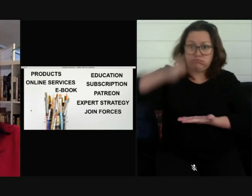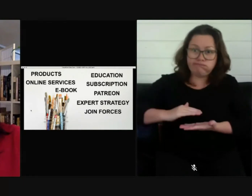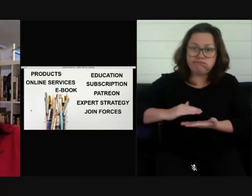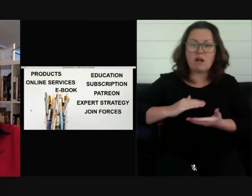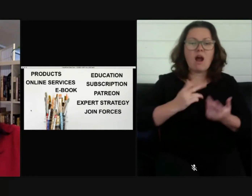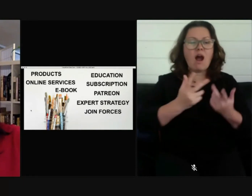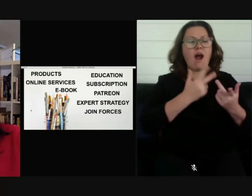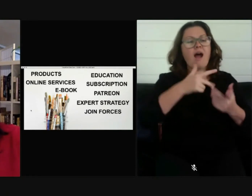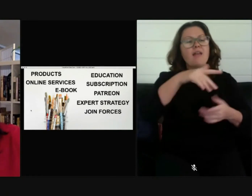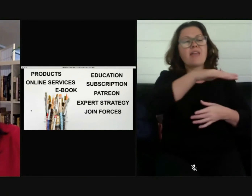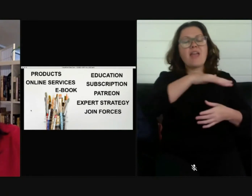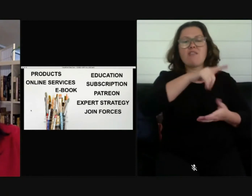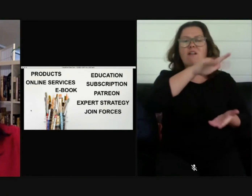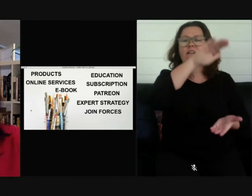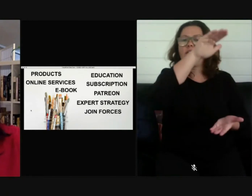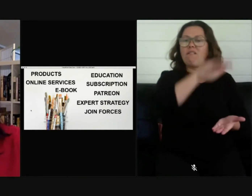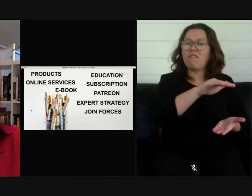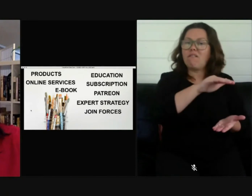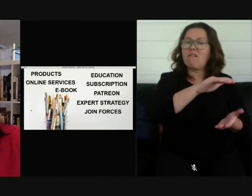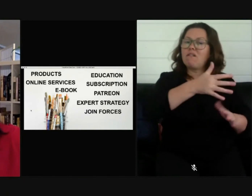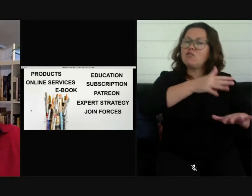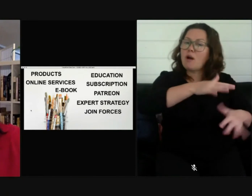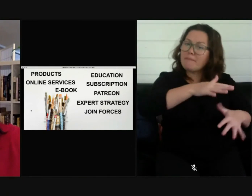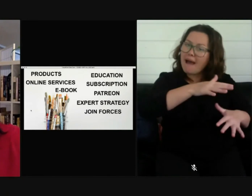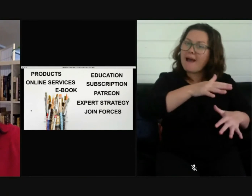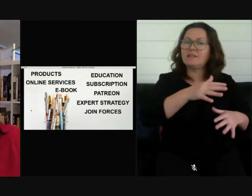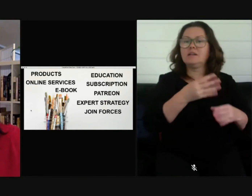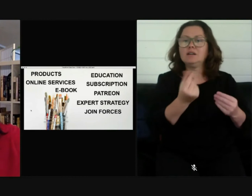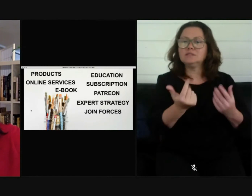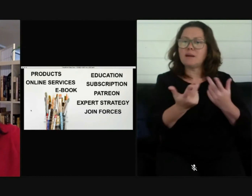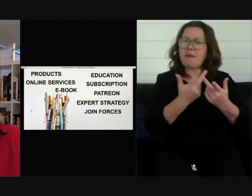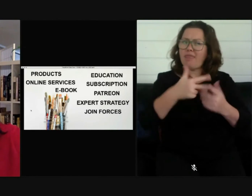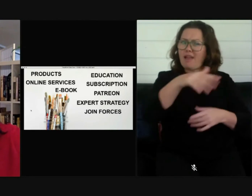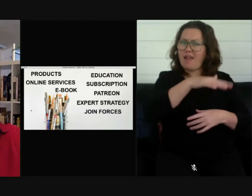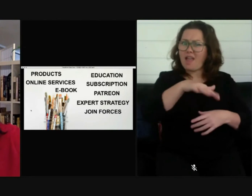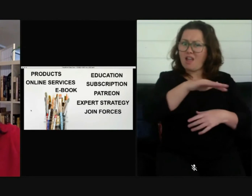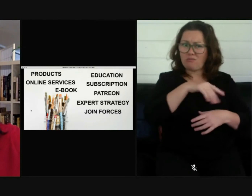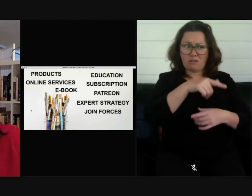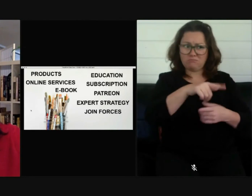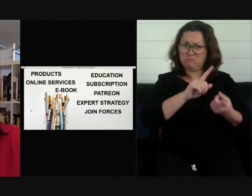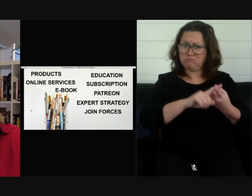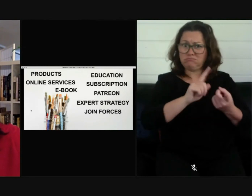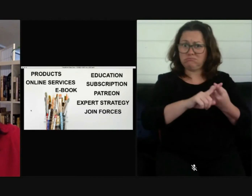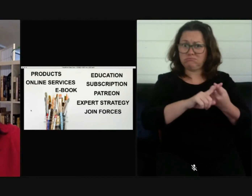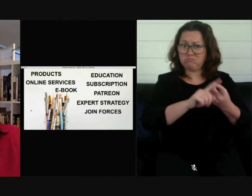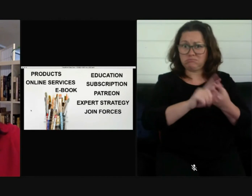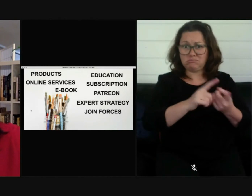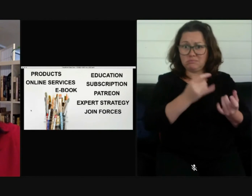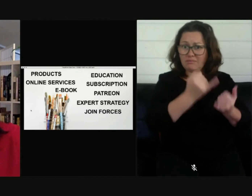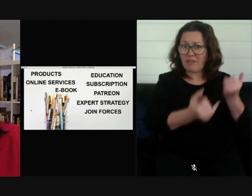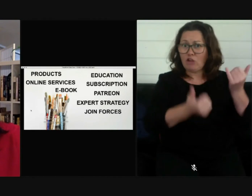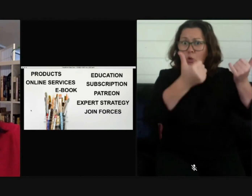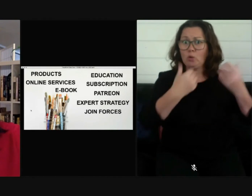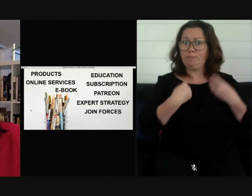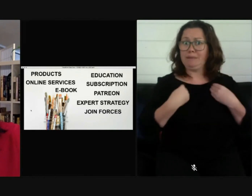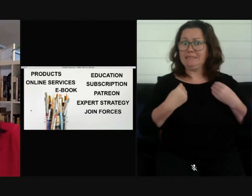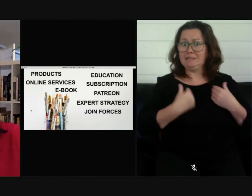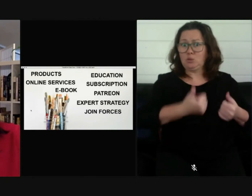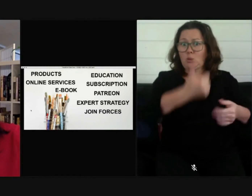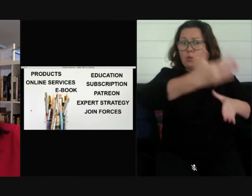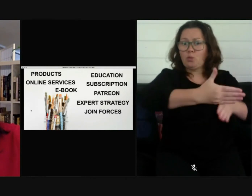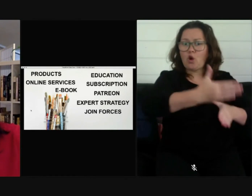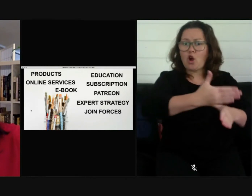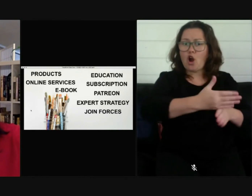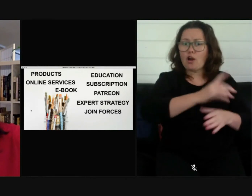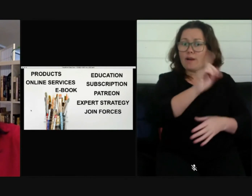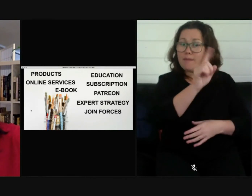all sectors are struggling. In fact, there are some sectors who are doing exceptionally well at the moment, who have either